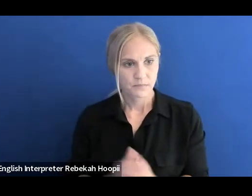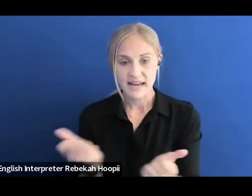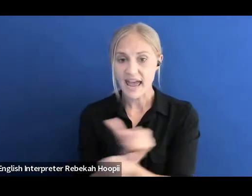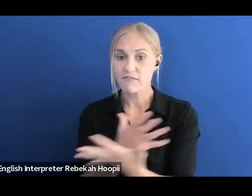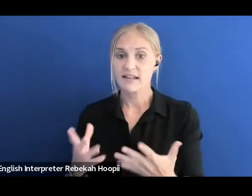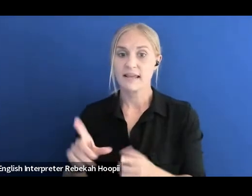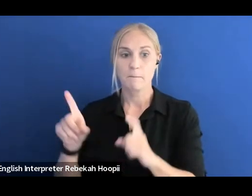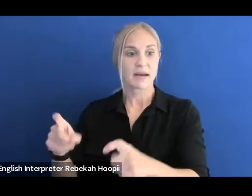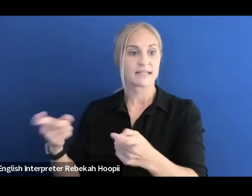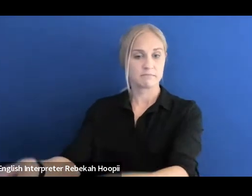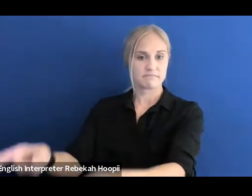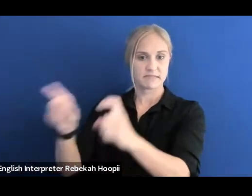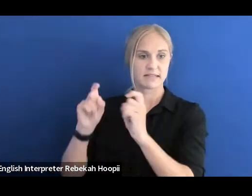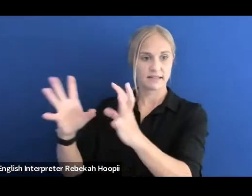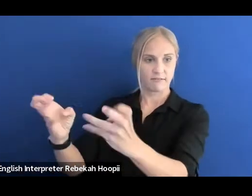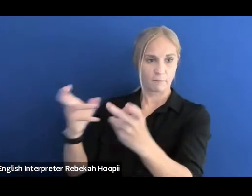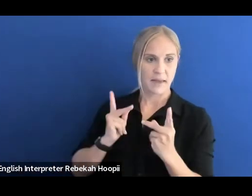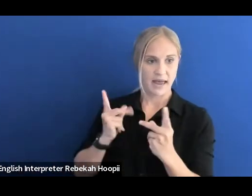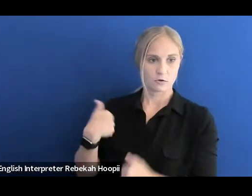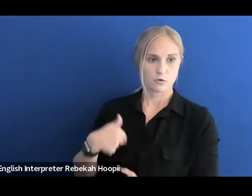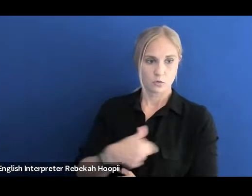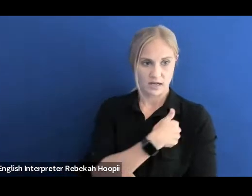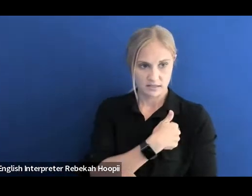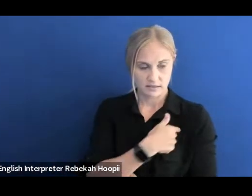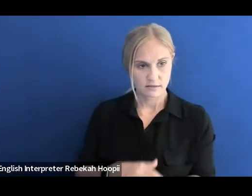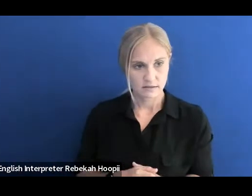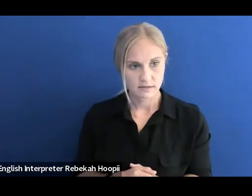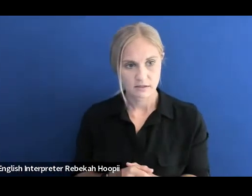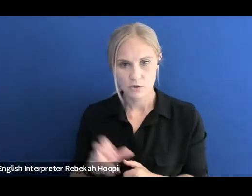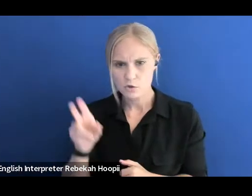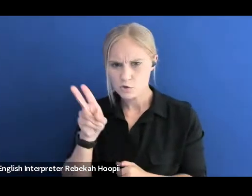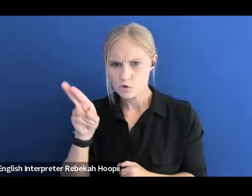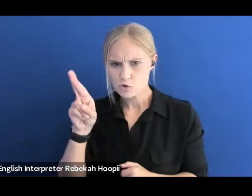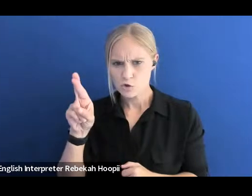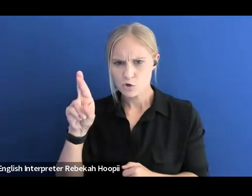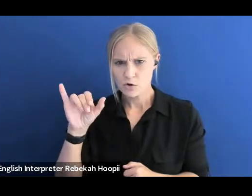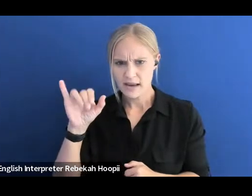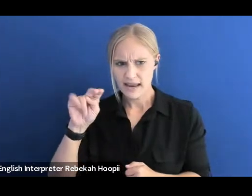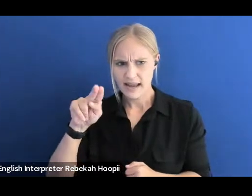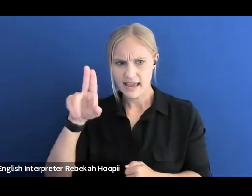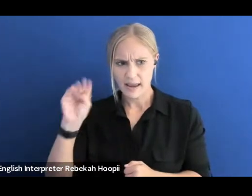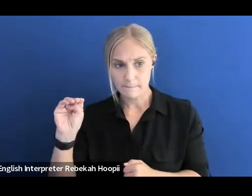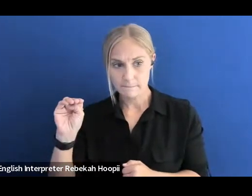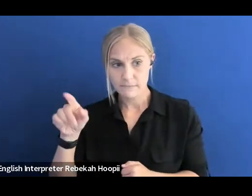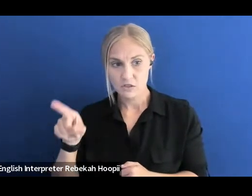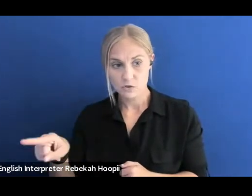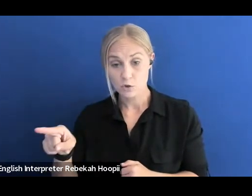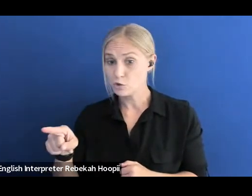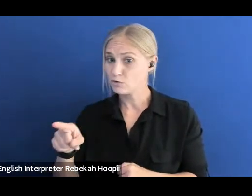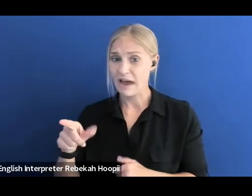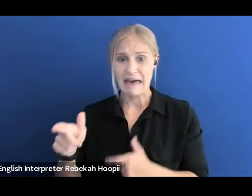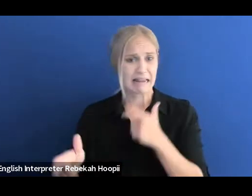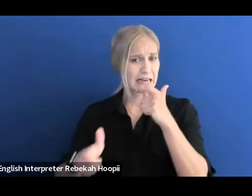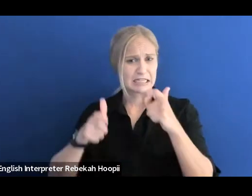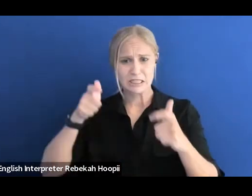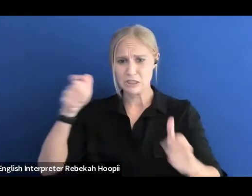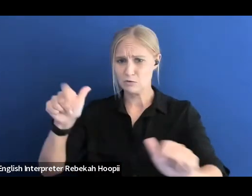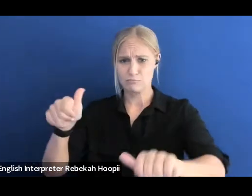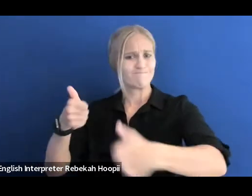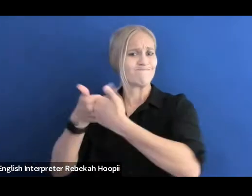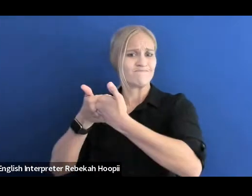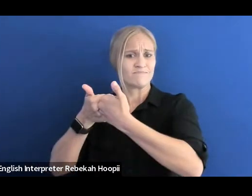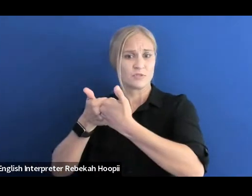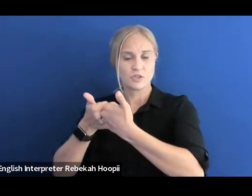returned. And we know you guys kind of think that they depleted your aid. So you guys got a long mountain ahead of you guys. But before you guys